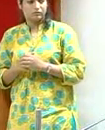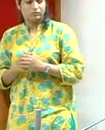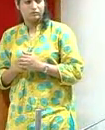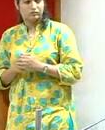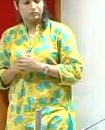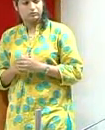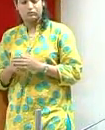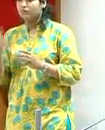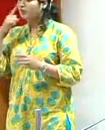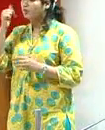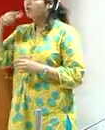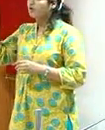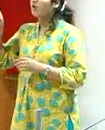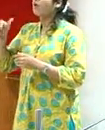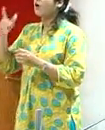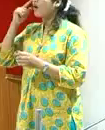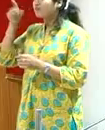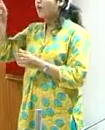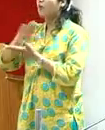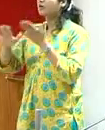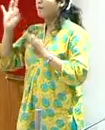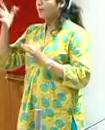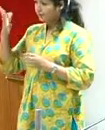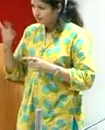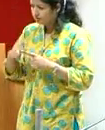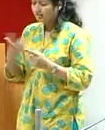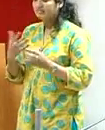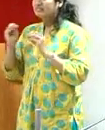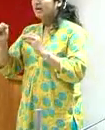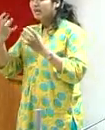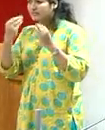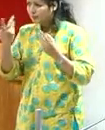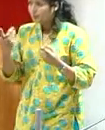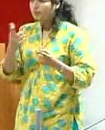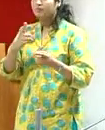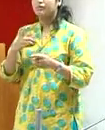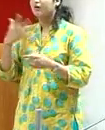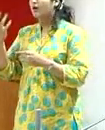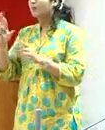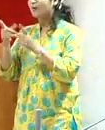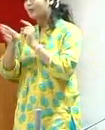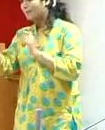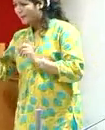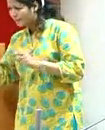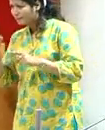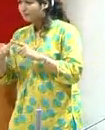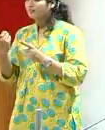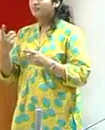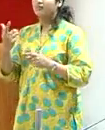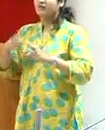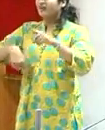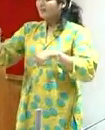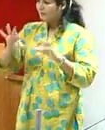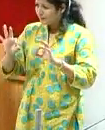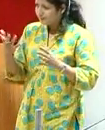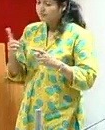facilities such as modifications in the hostel, you know, widening the doorway in the hostel bathroom, getting a single room, etc., because she